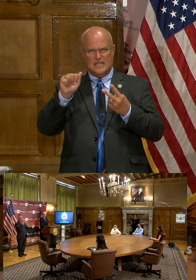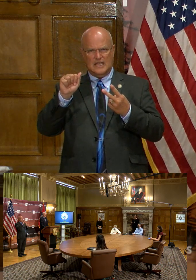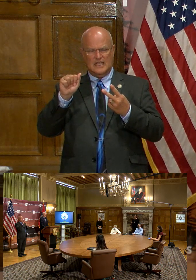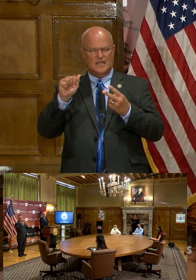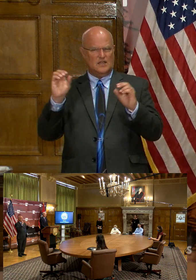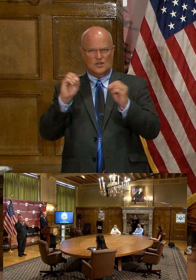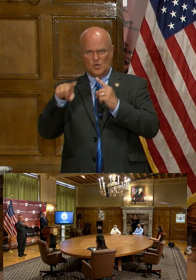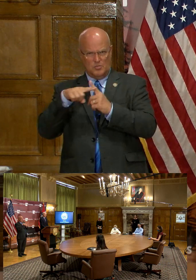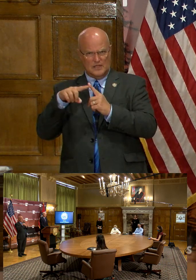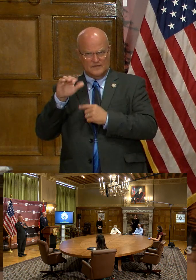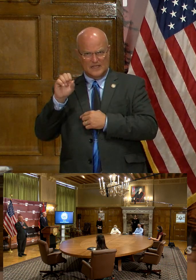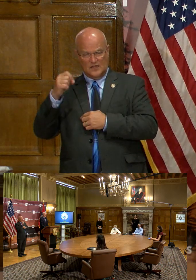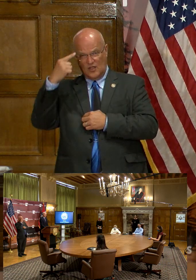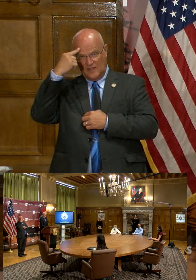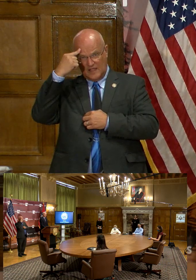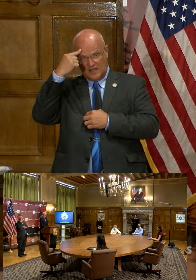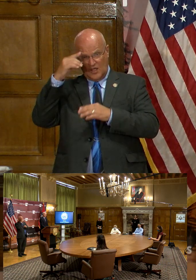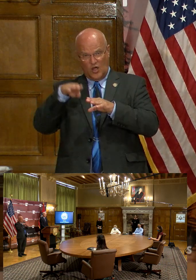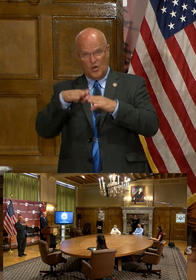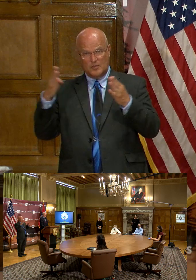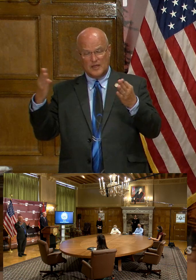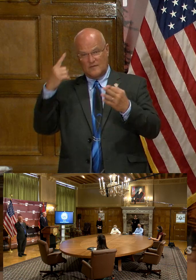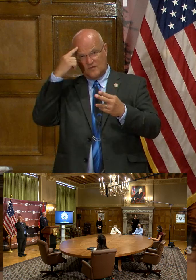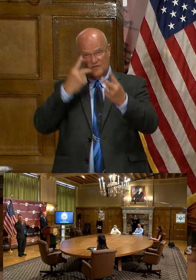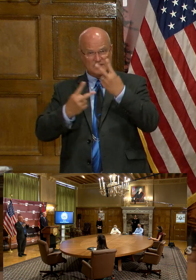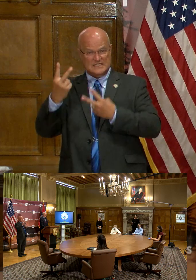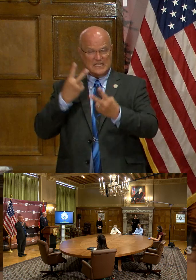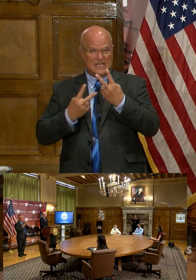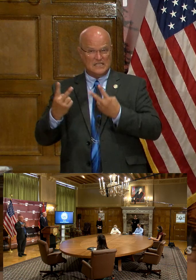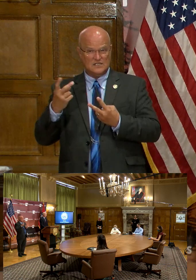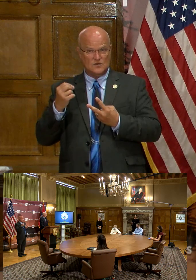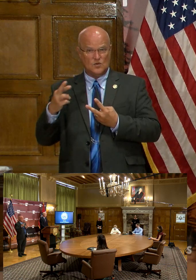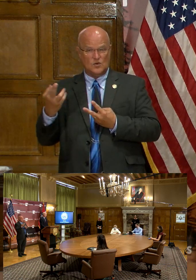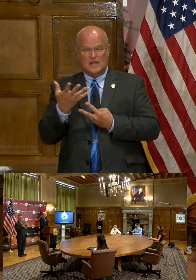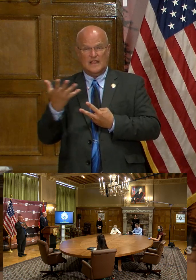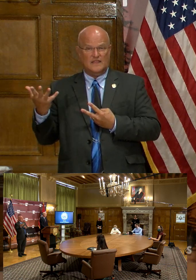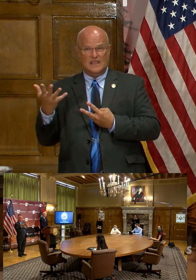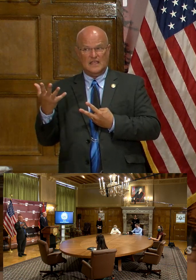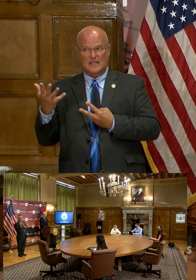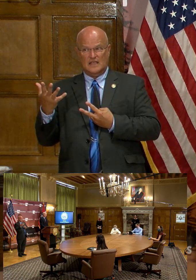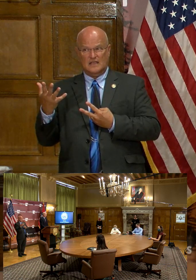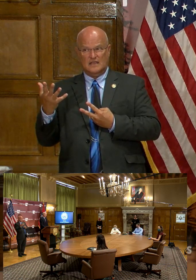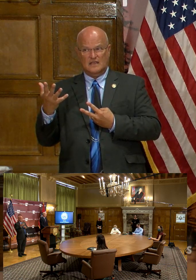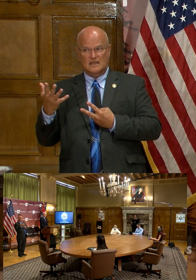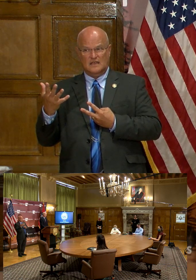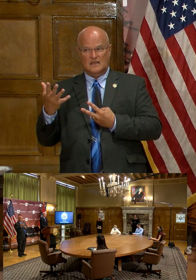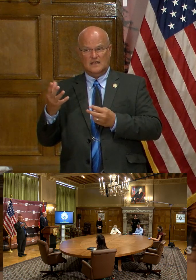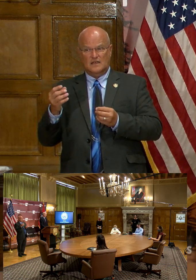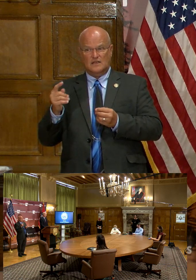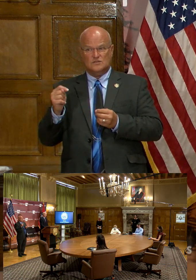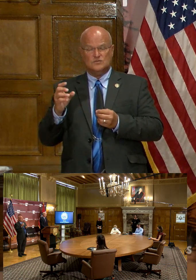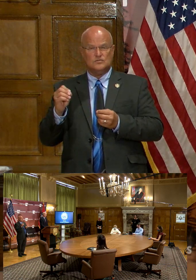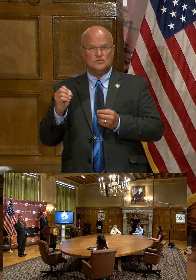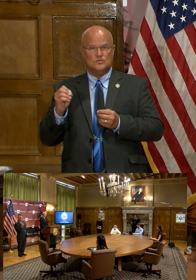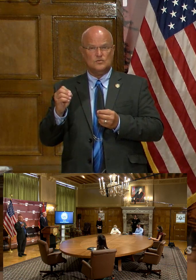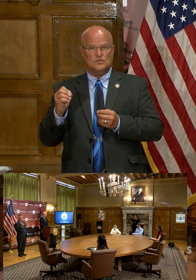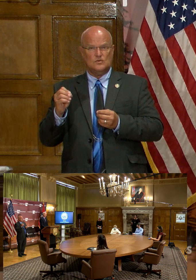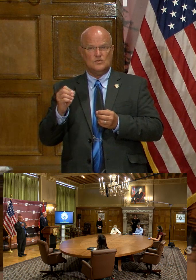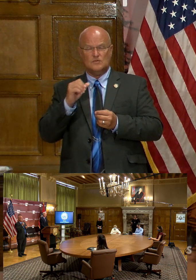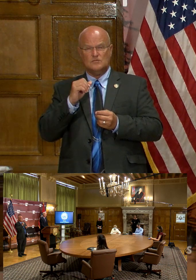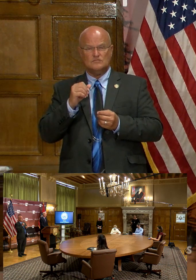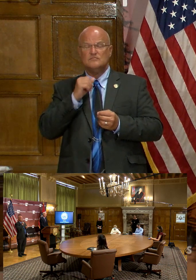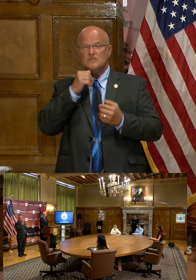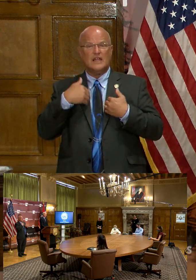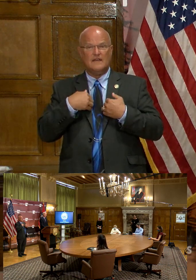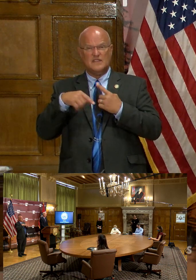cases, are you considering opening up visitation or any plans to, not have